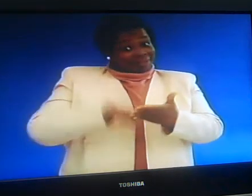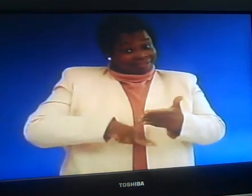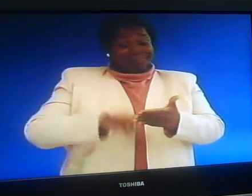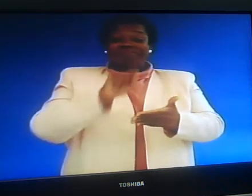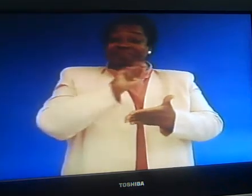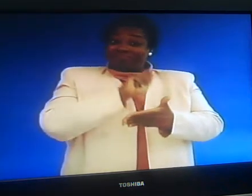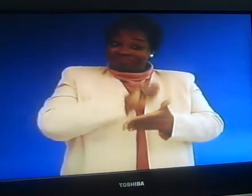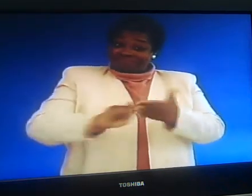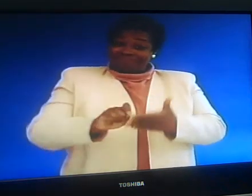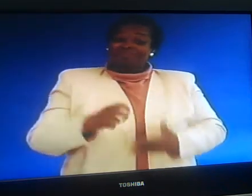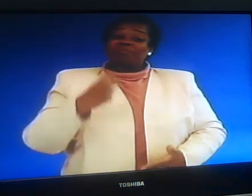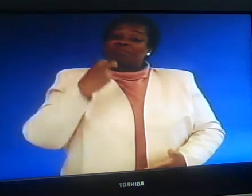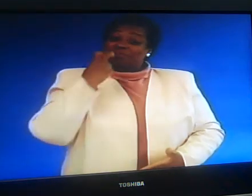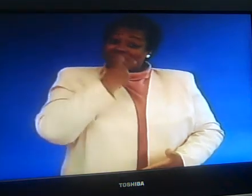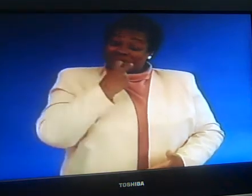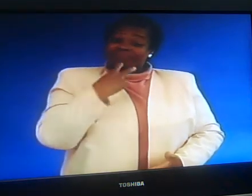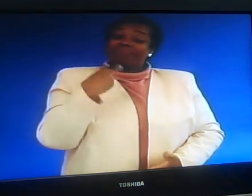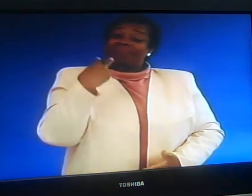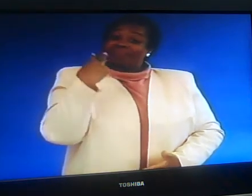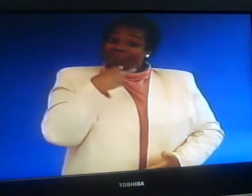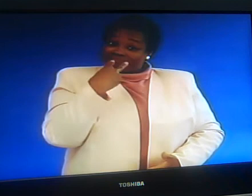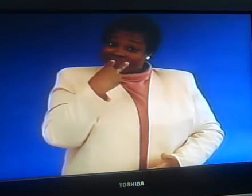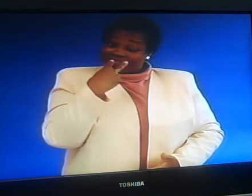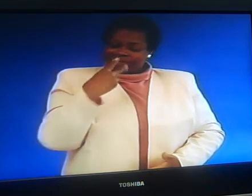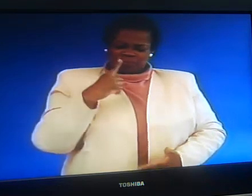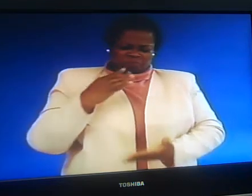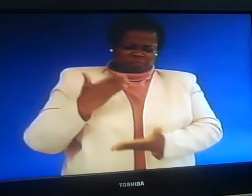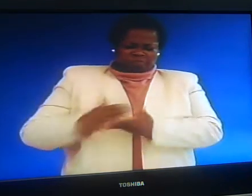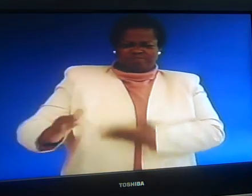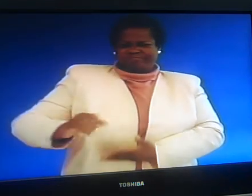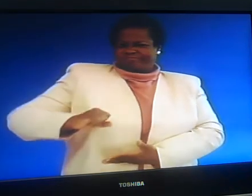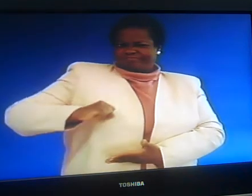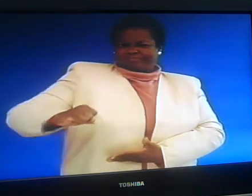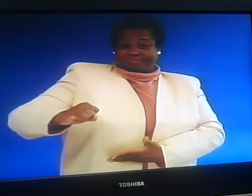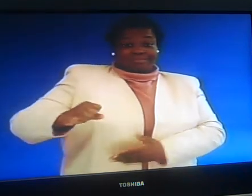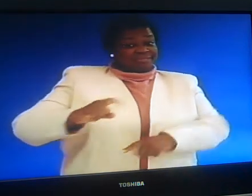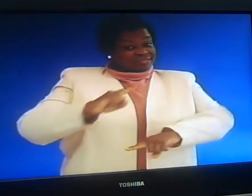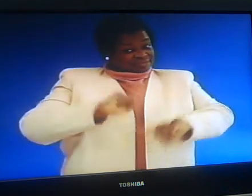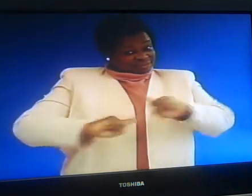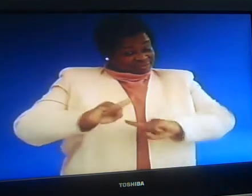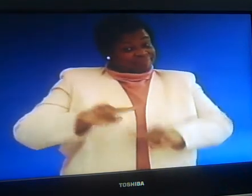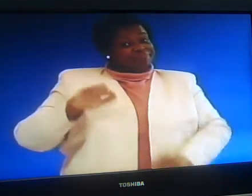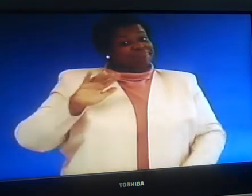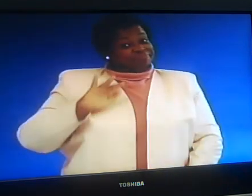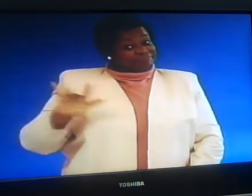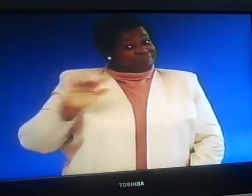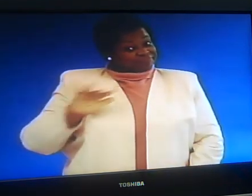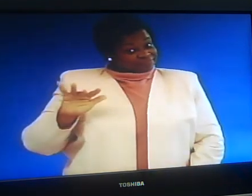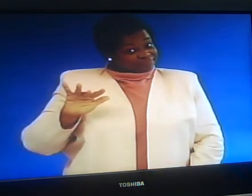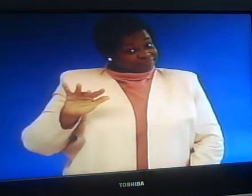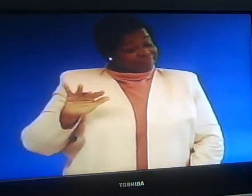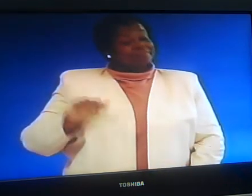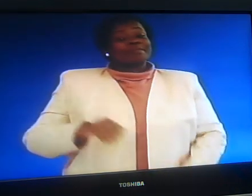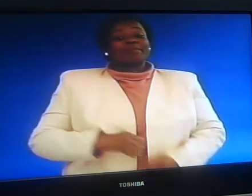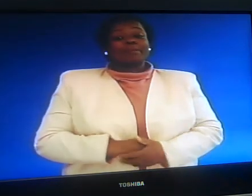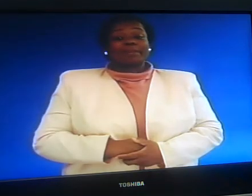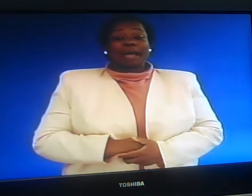they were strong supporters of lip reading and writing for the deaf, and really against ASL